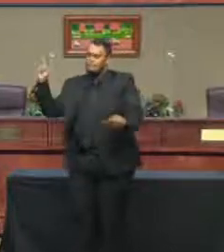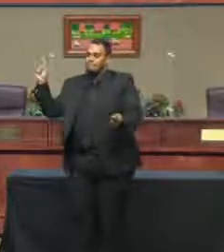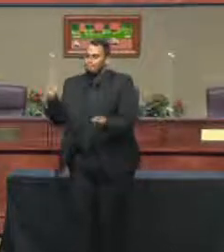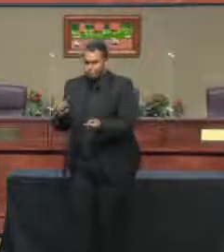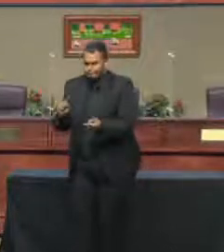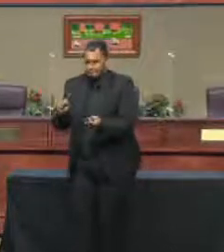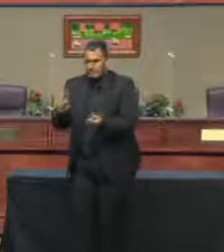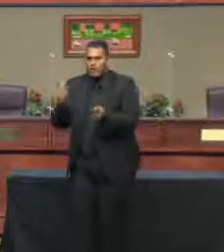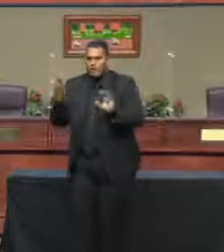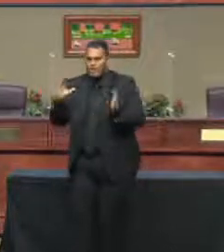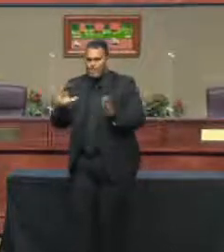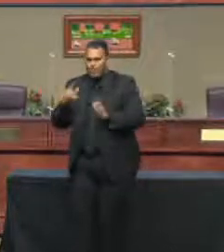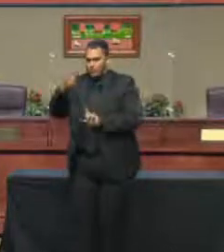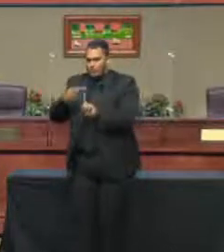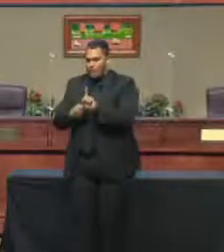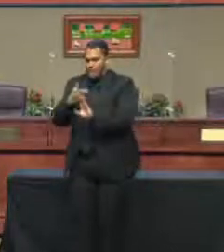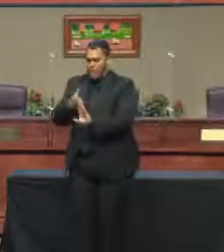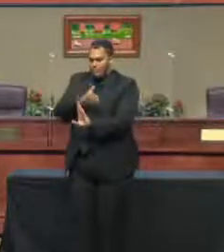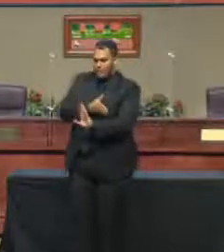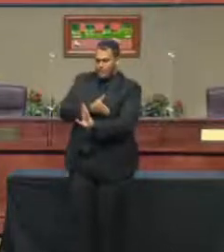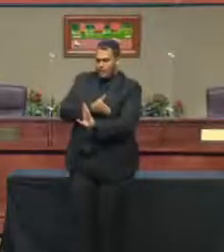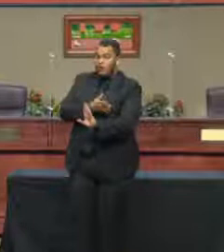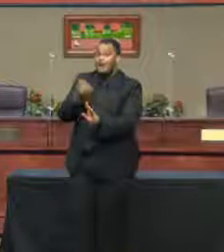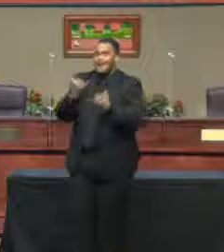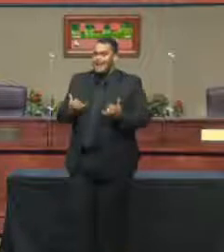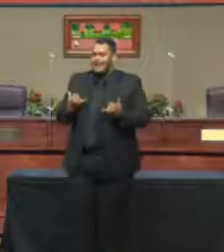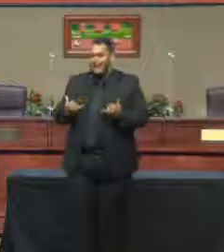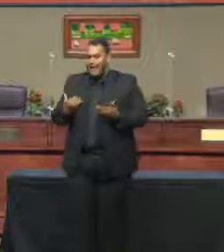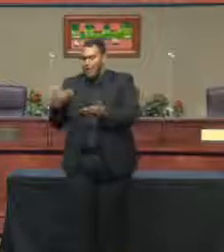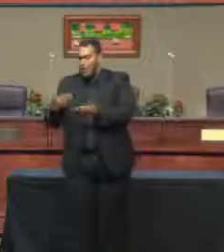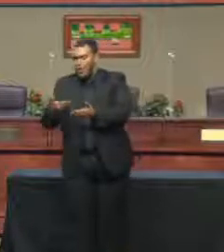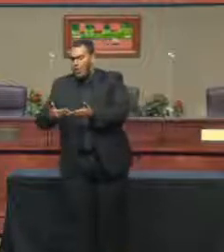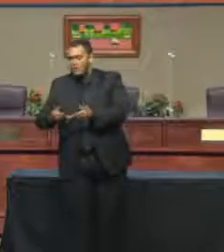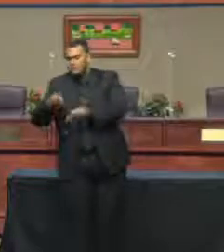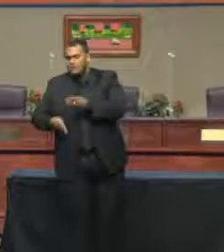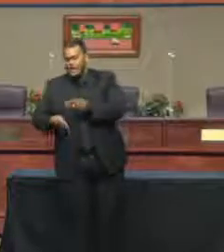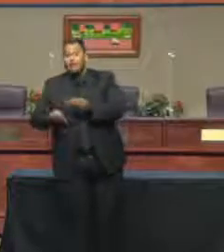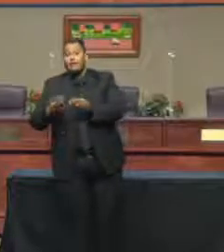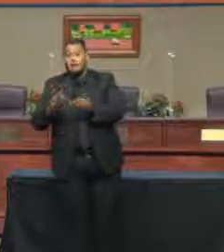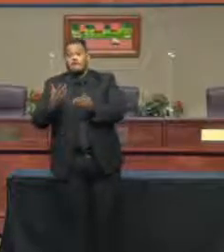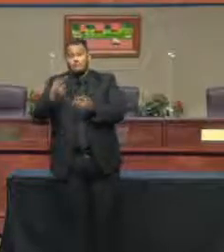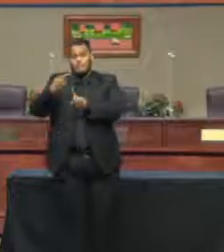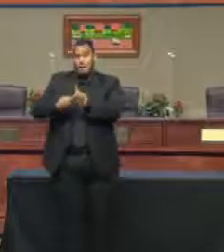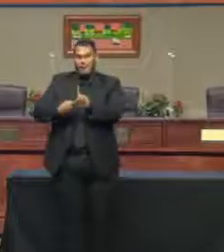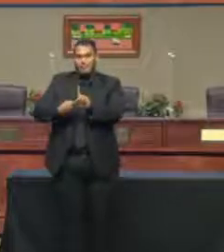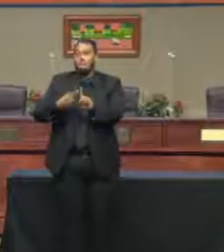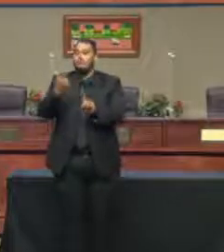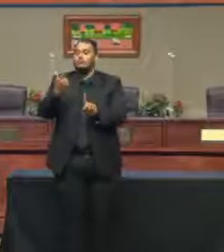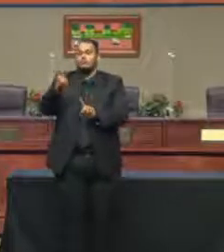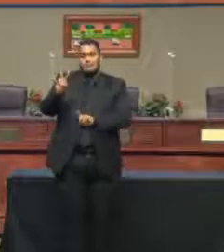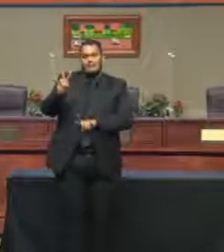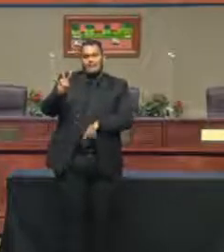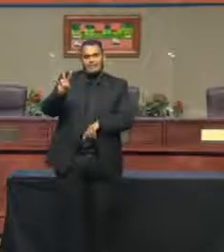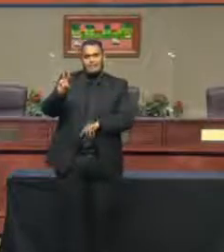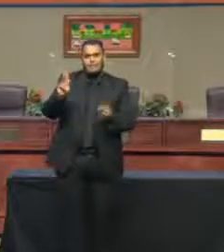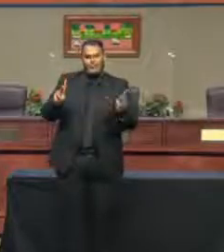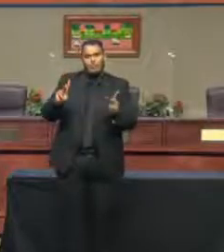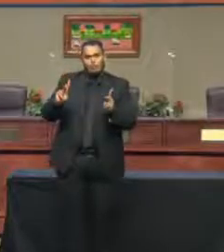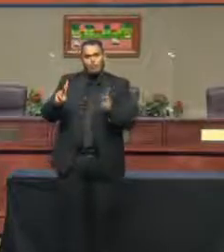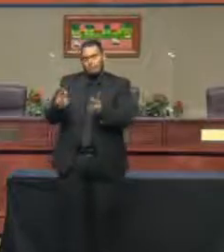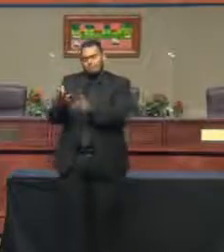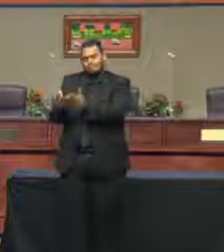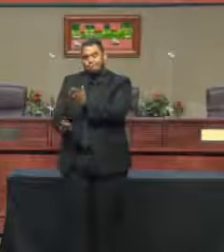at the end of the month, and we only have 27. Although even 1 is too many, seeing this decrease